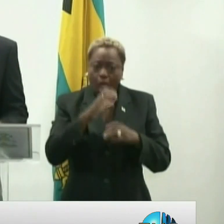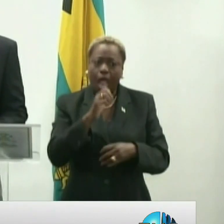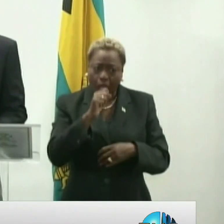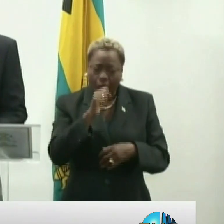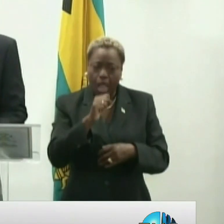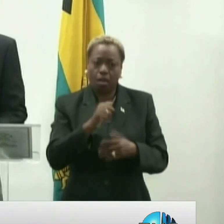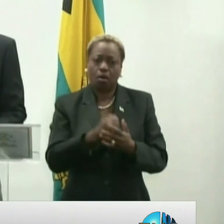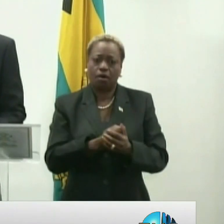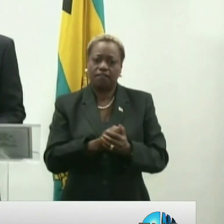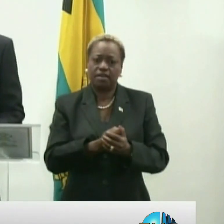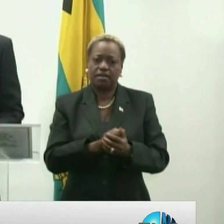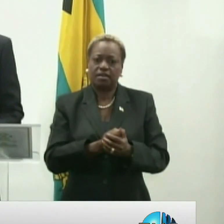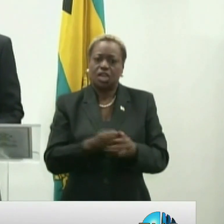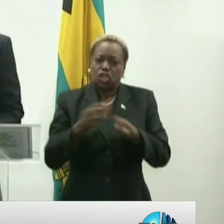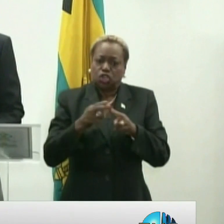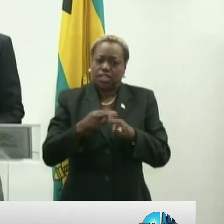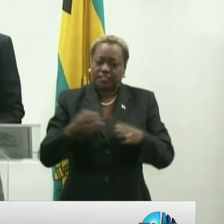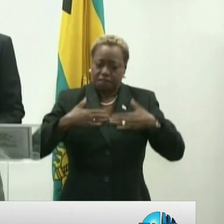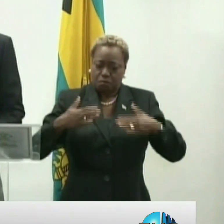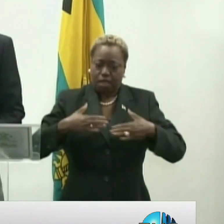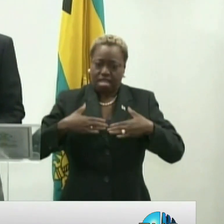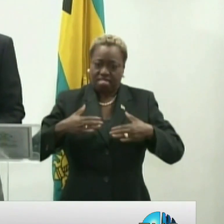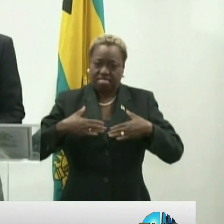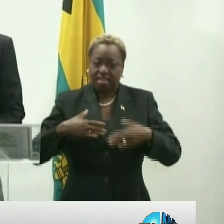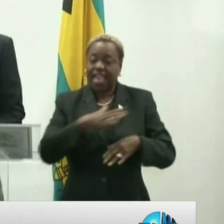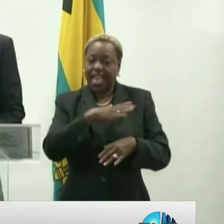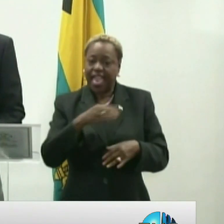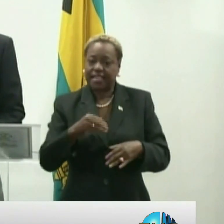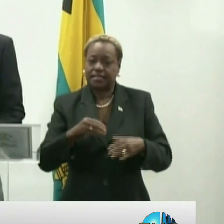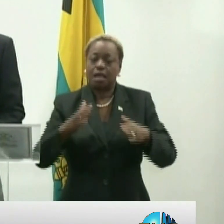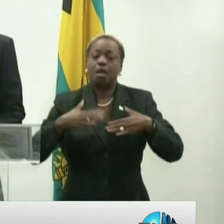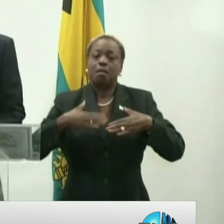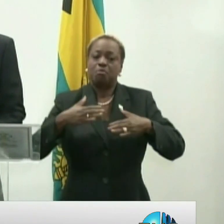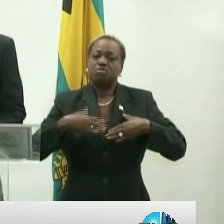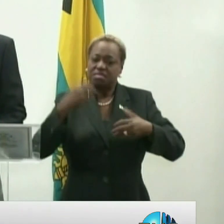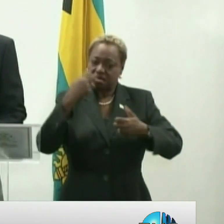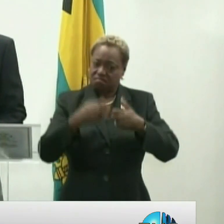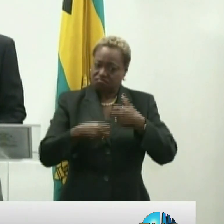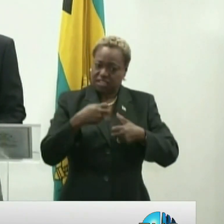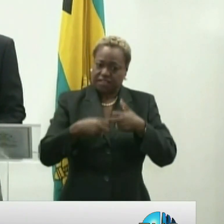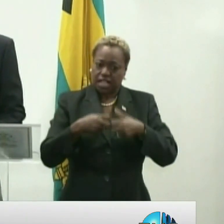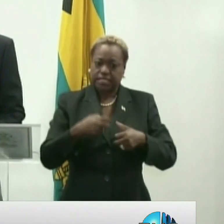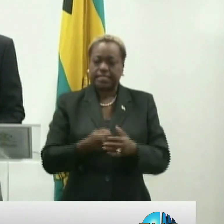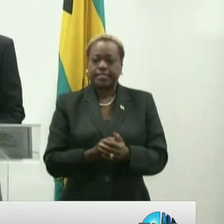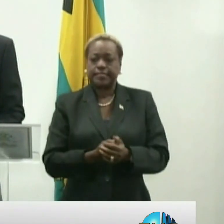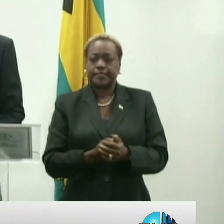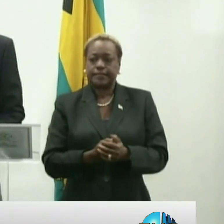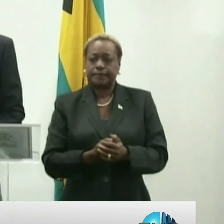cough, shortness of breath, and breathing difficulties.